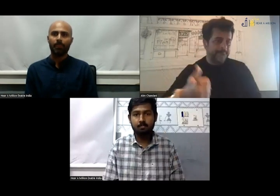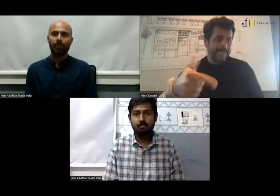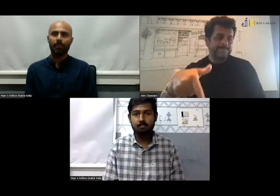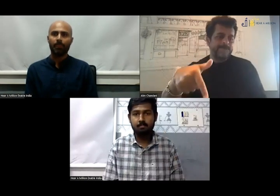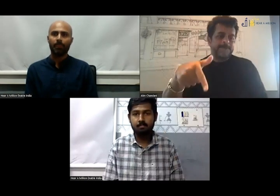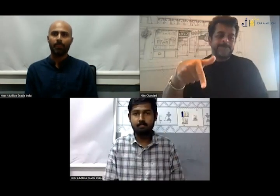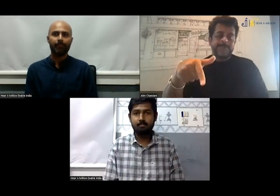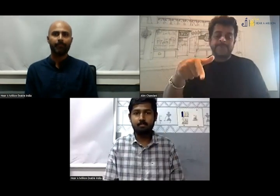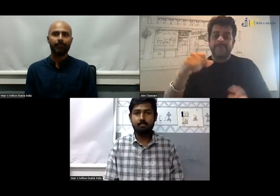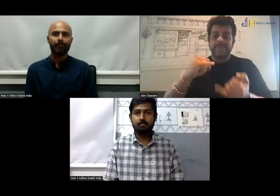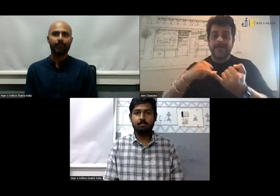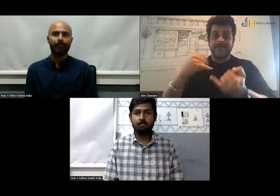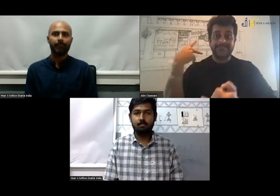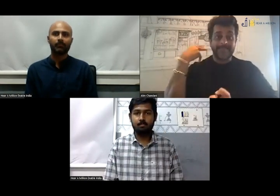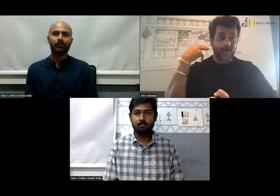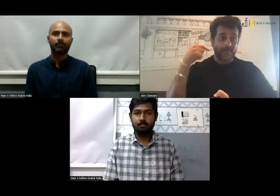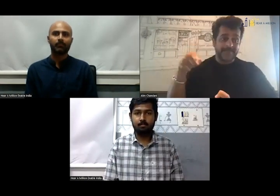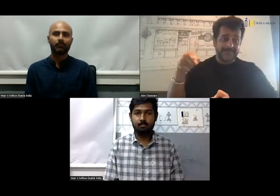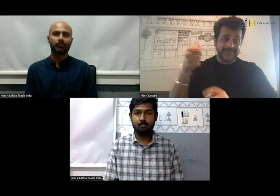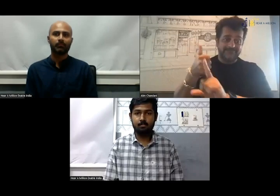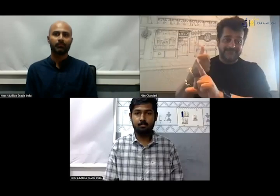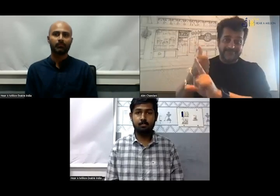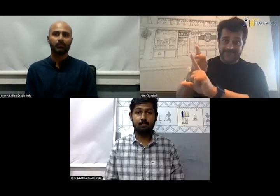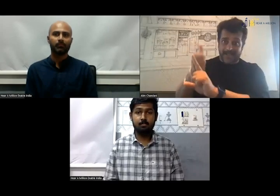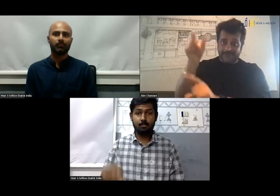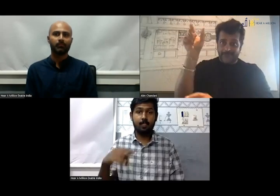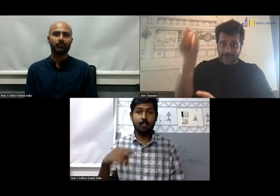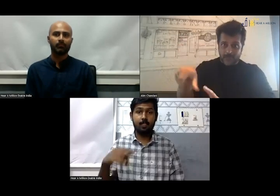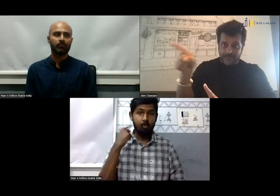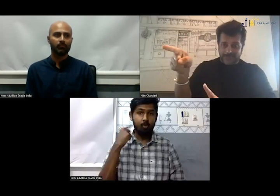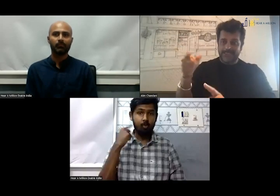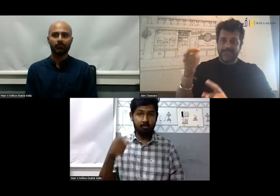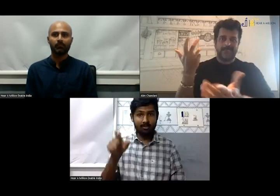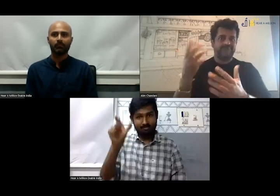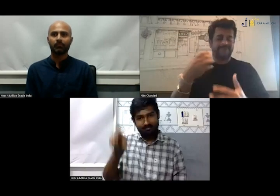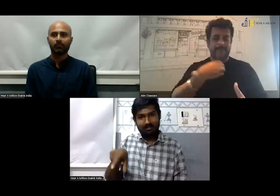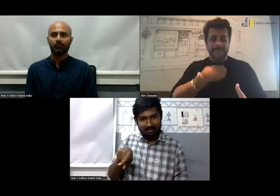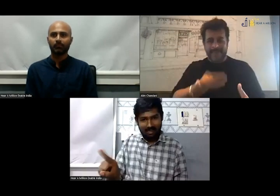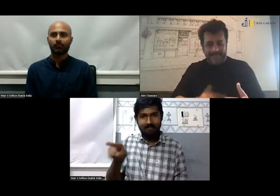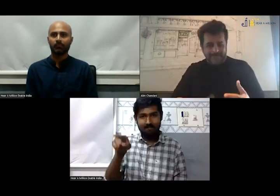So this is the Tina's message, not mine.